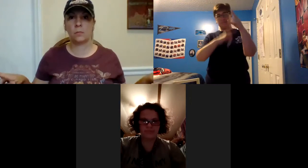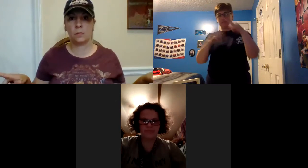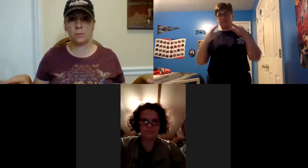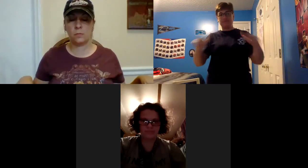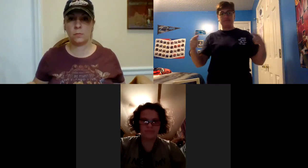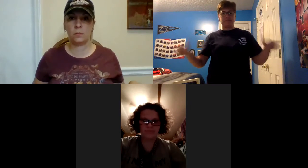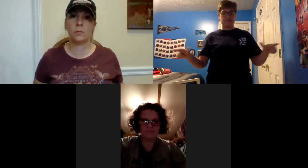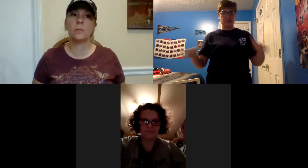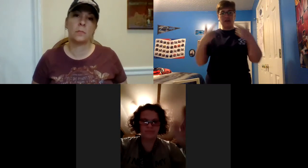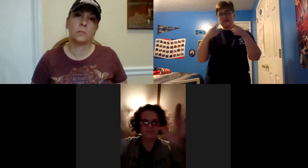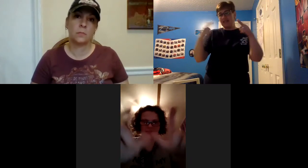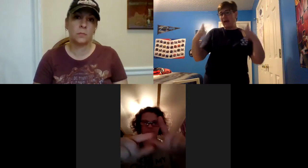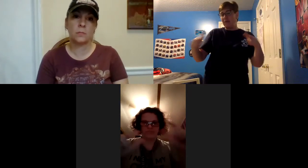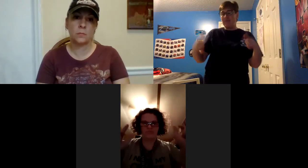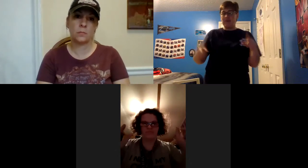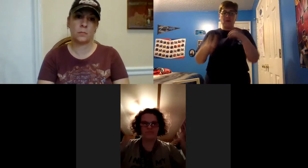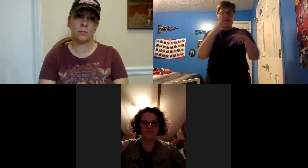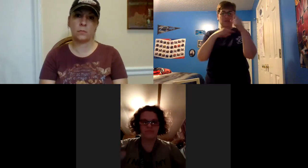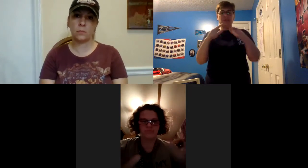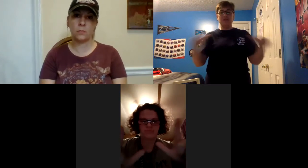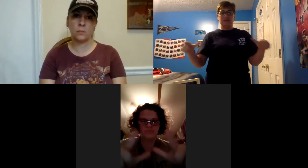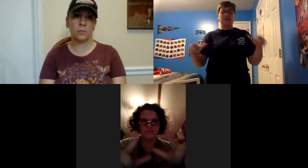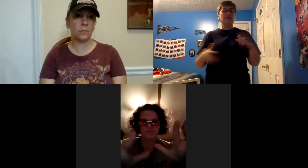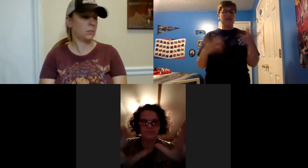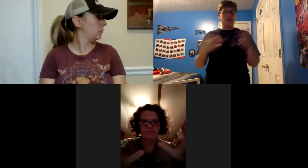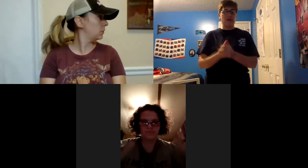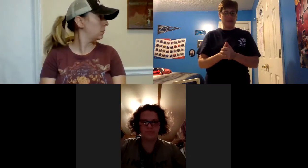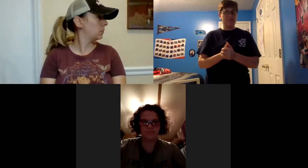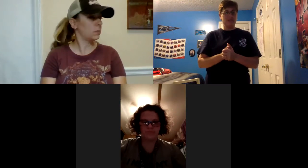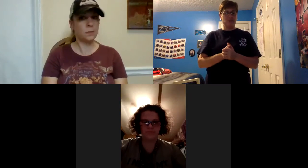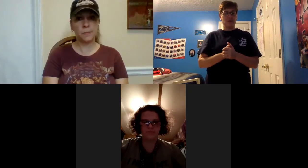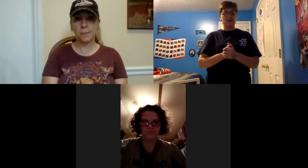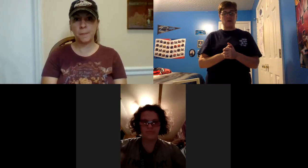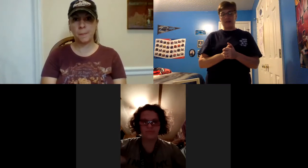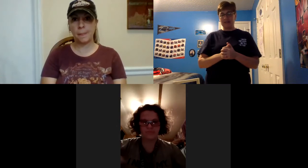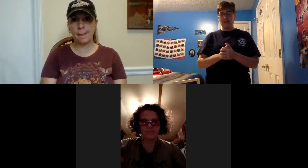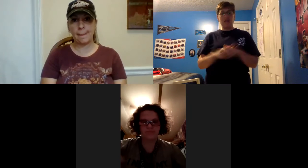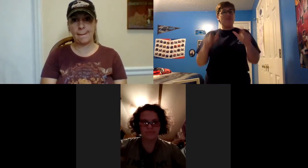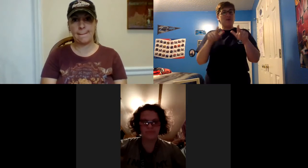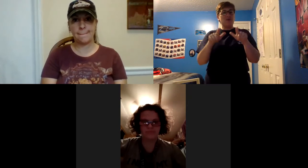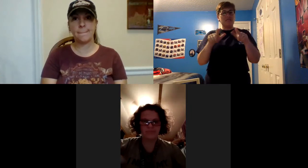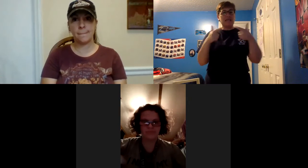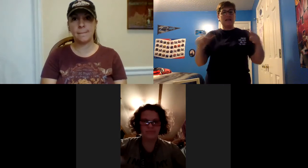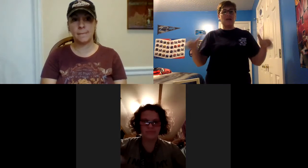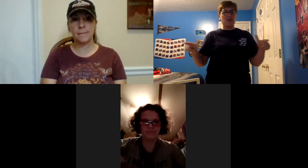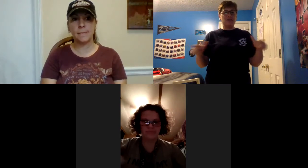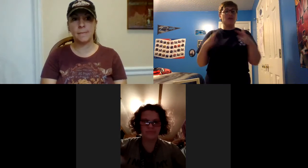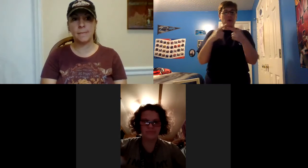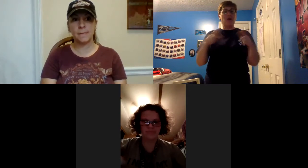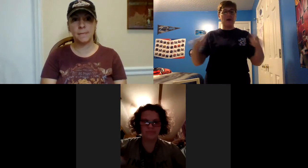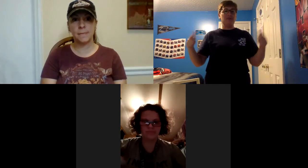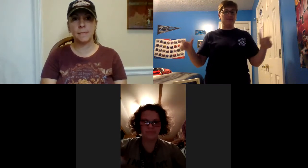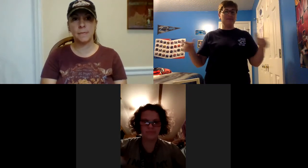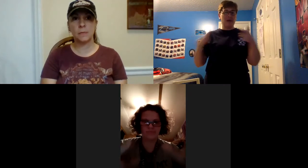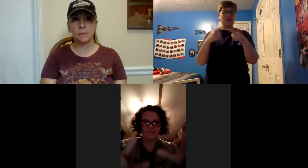them. You don't have to tap them if you don't want to. But either way is correct. If I were saying language,